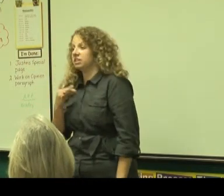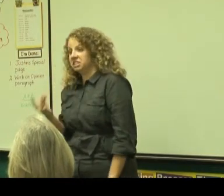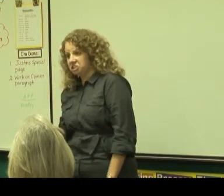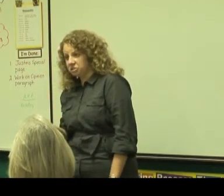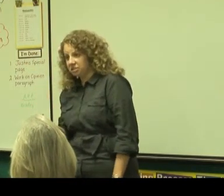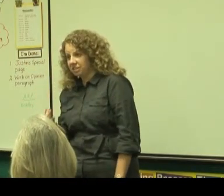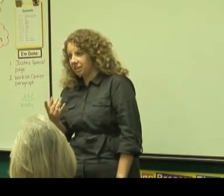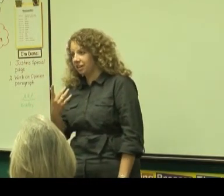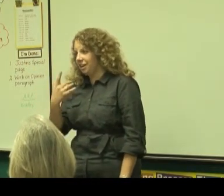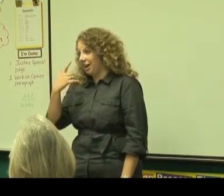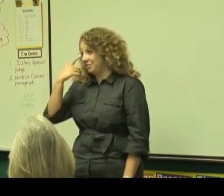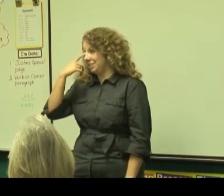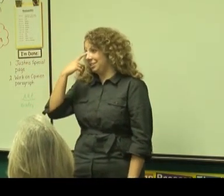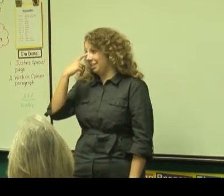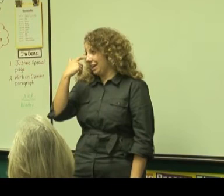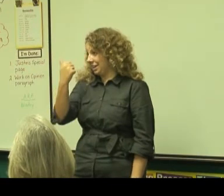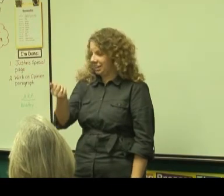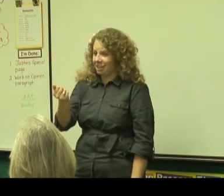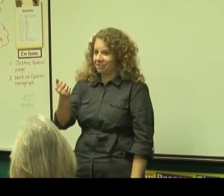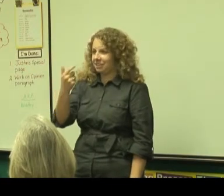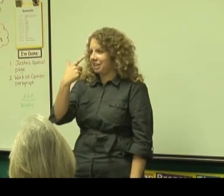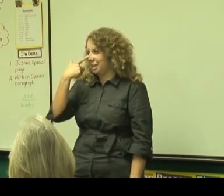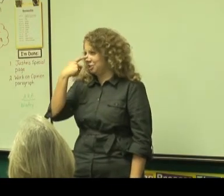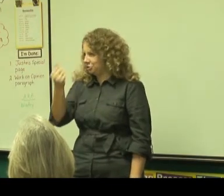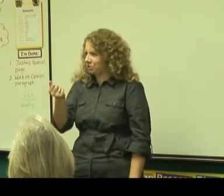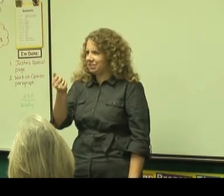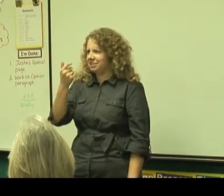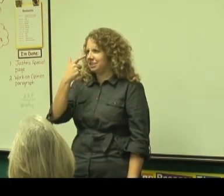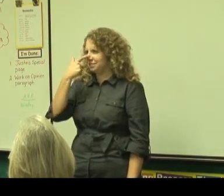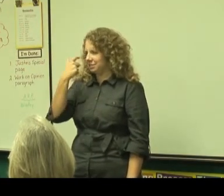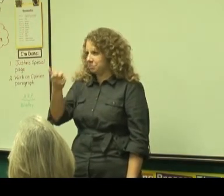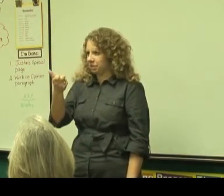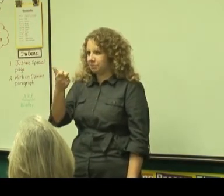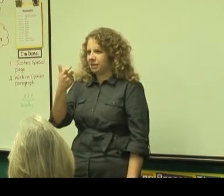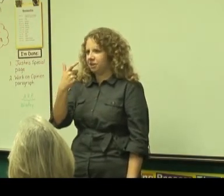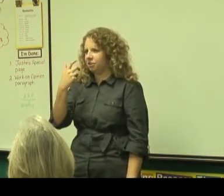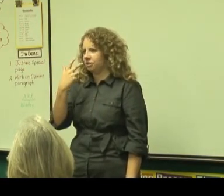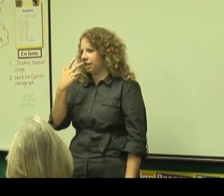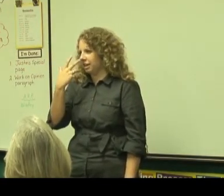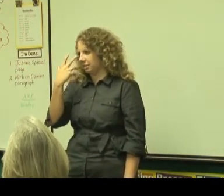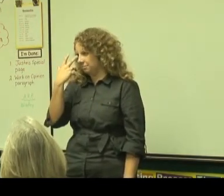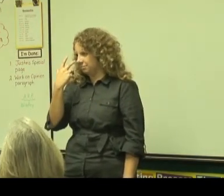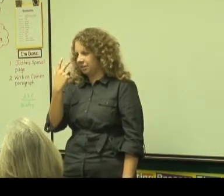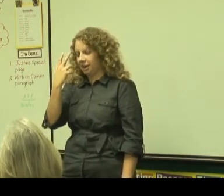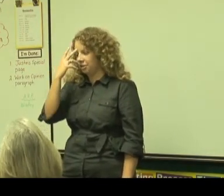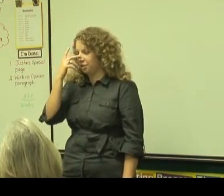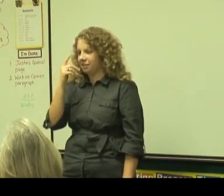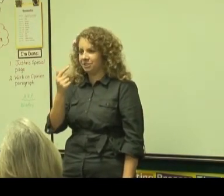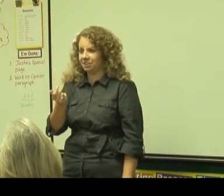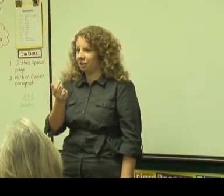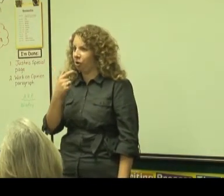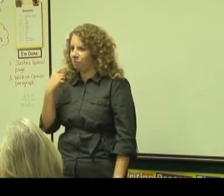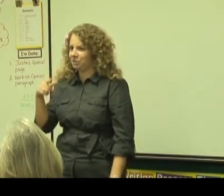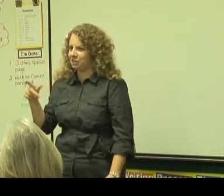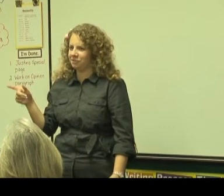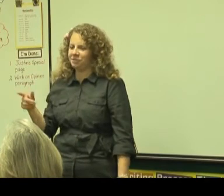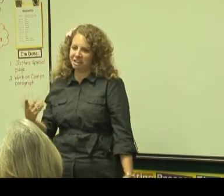that's interesting. I've seen it like interesting, something up here, or like I don't know. I've seen like a whole bunch of different